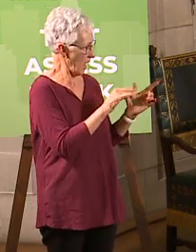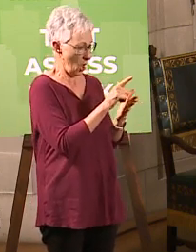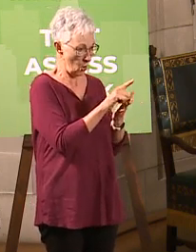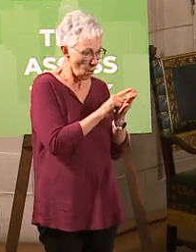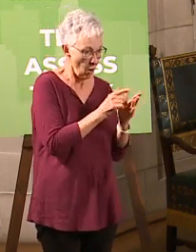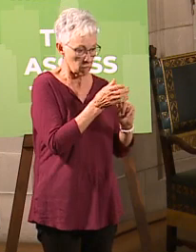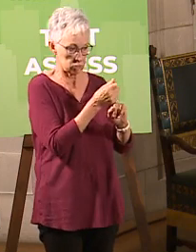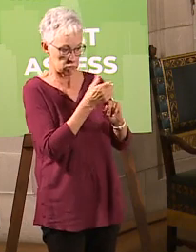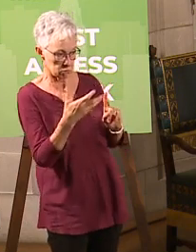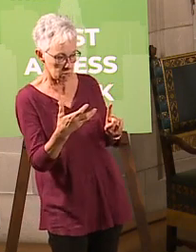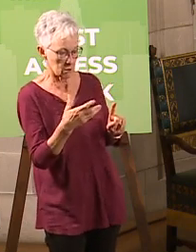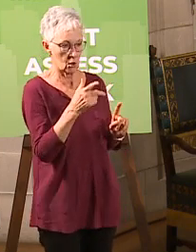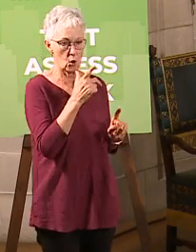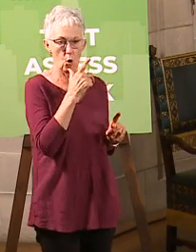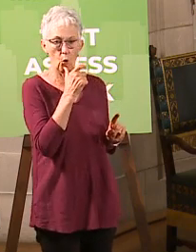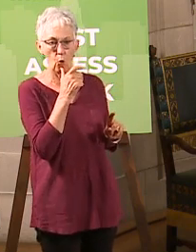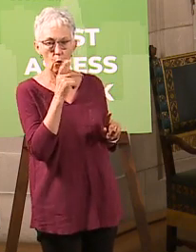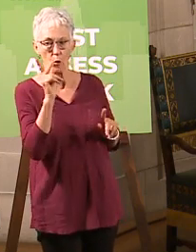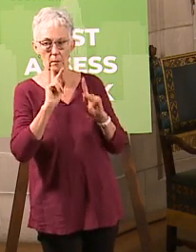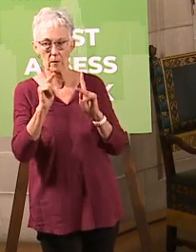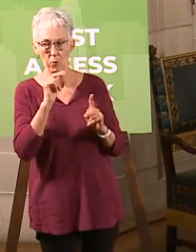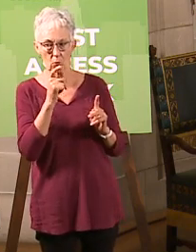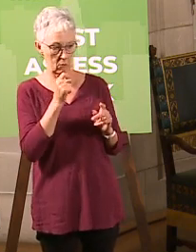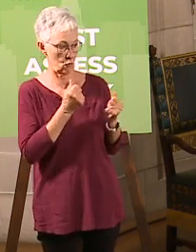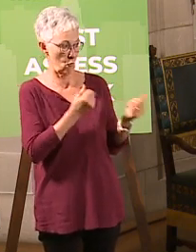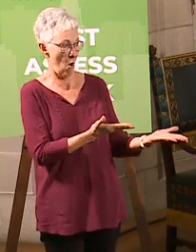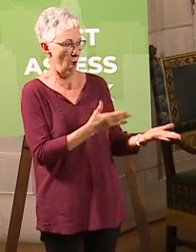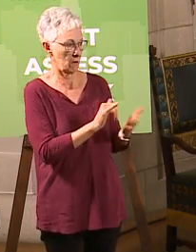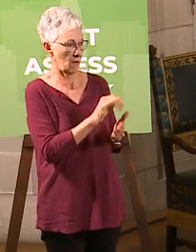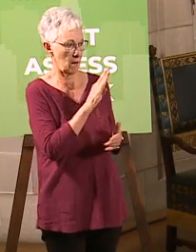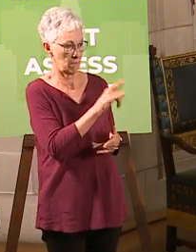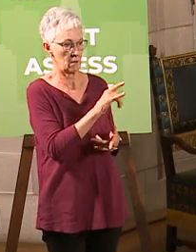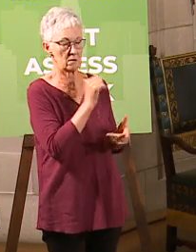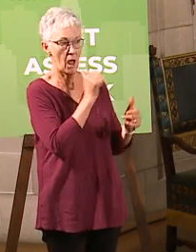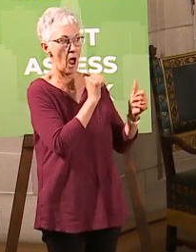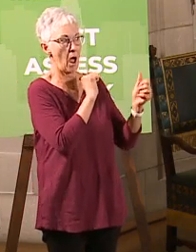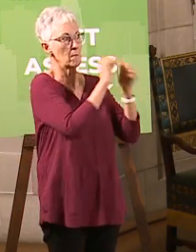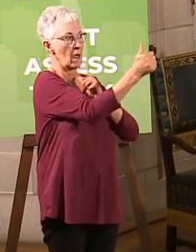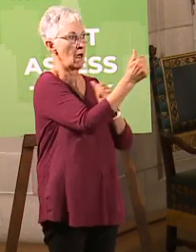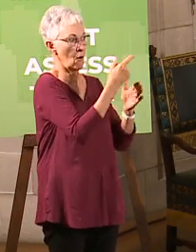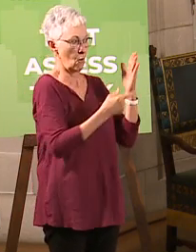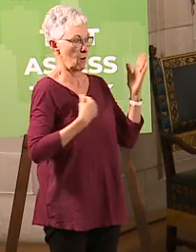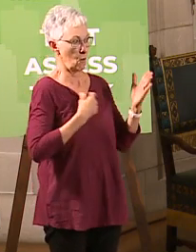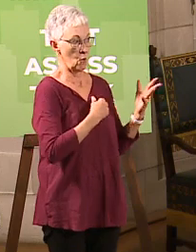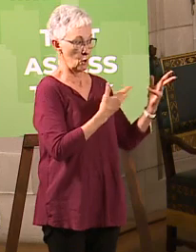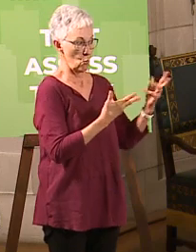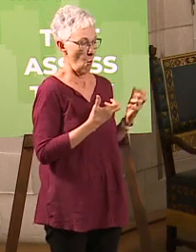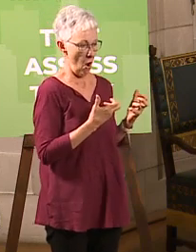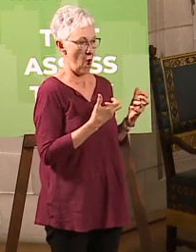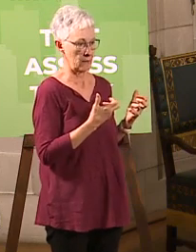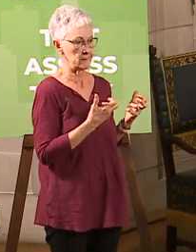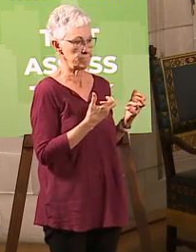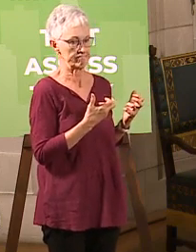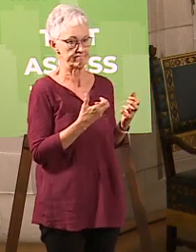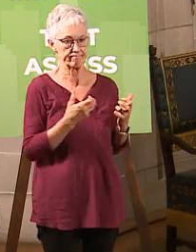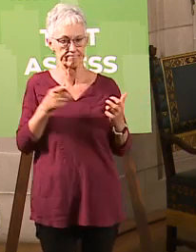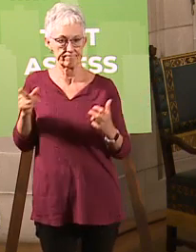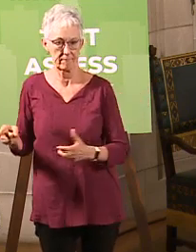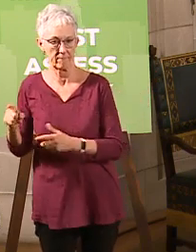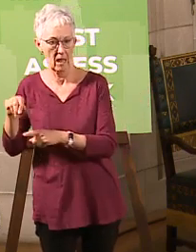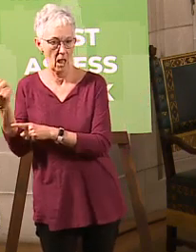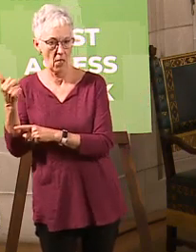bill at a later date with regard to why that happened. But again, the bill that we worked together with Senator Albright to